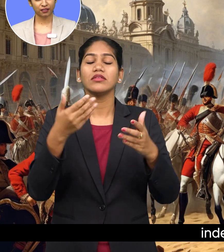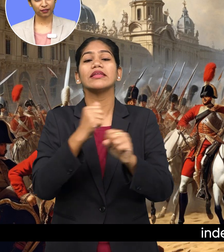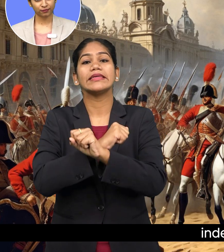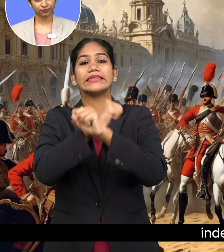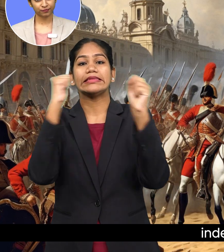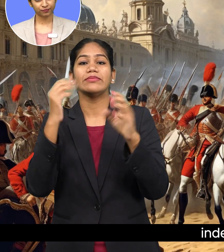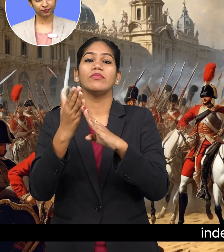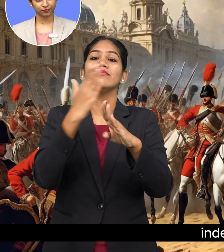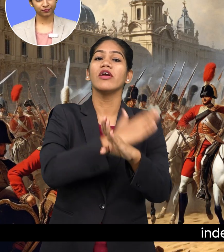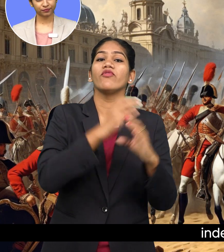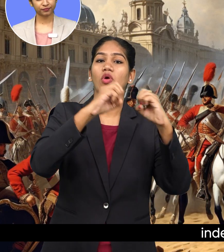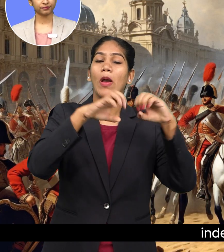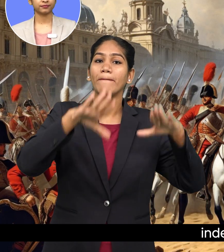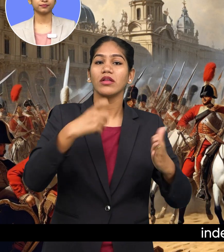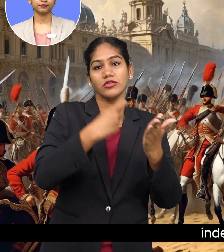independence.